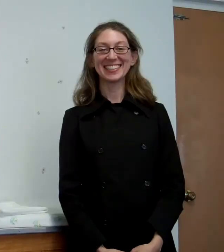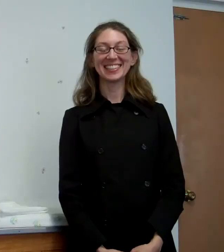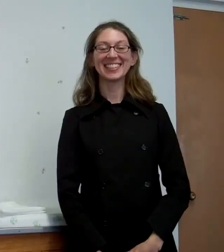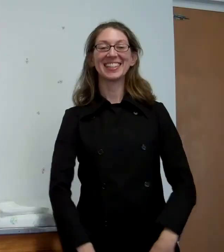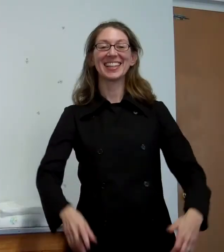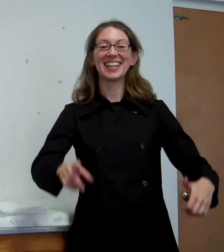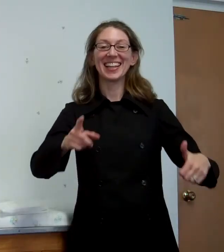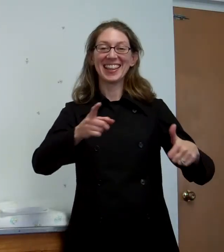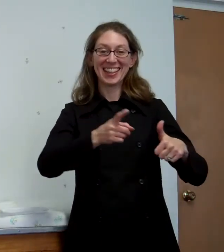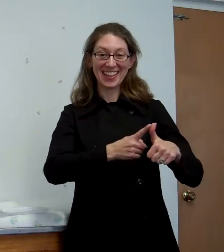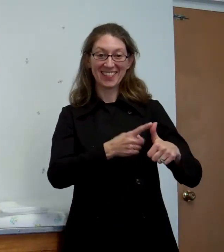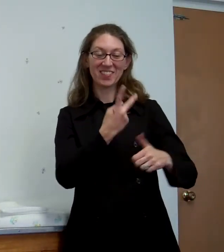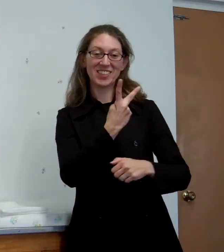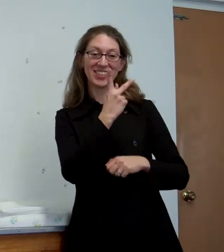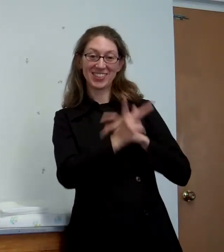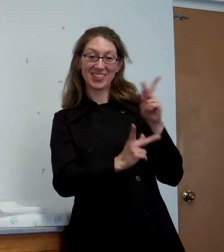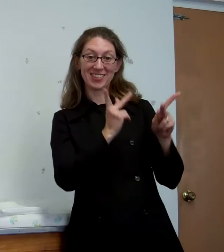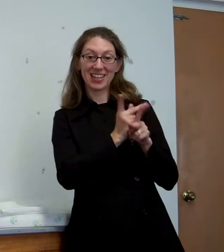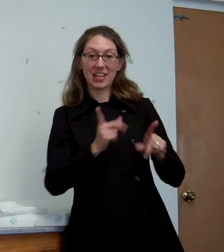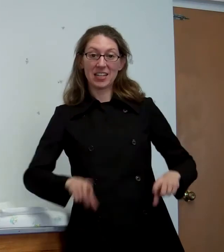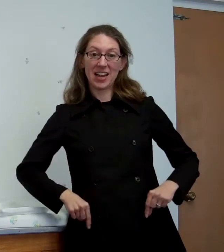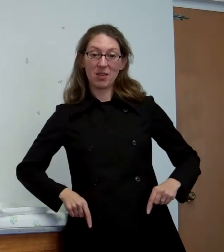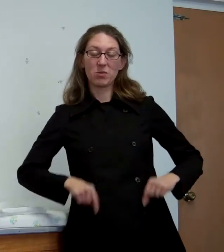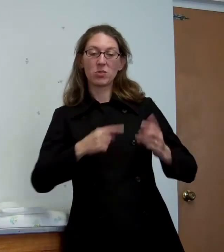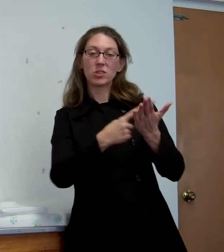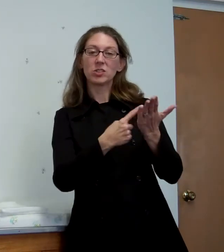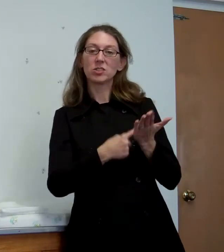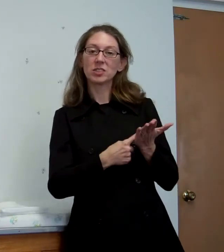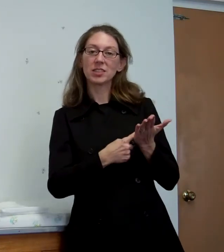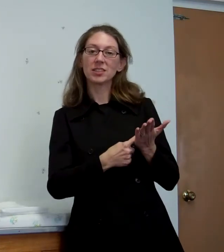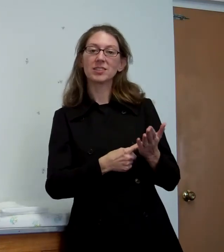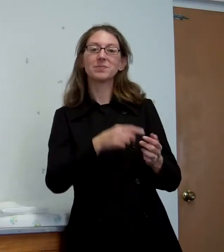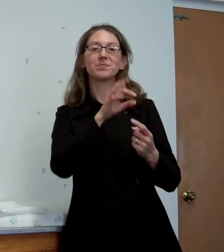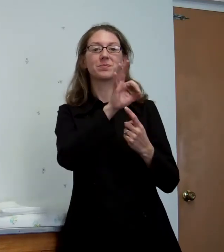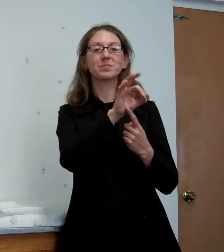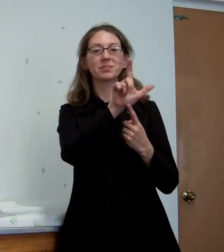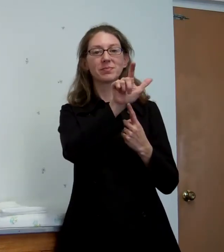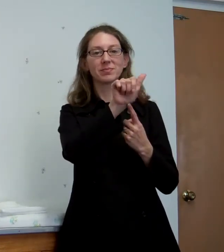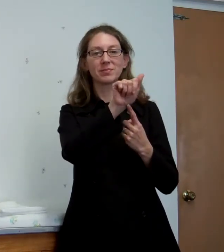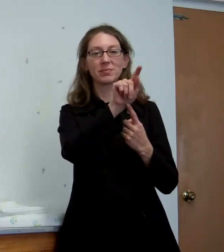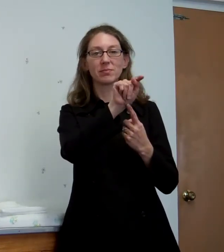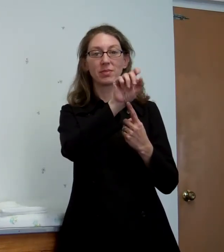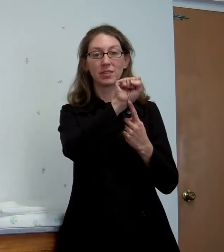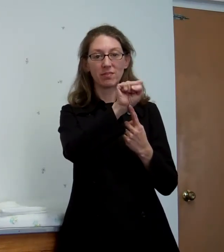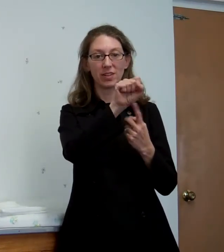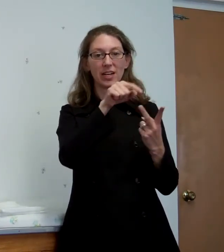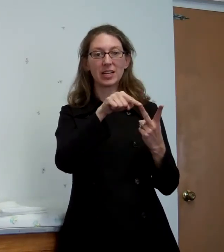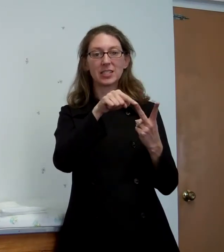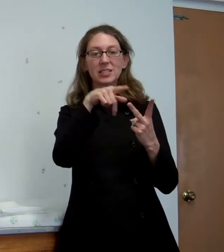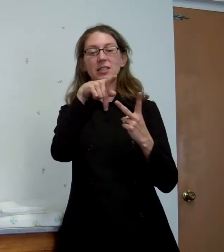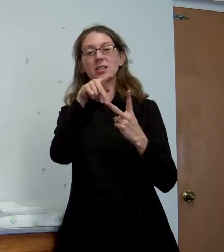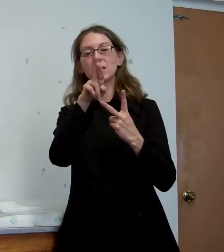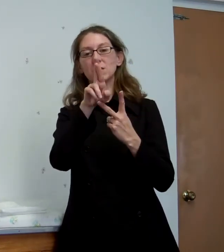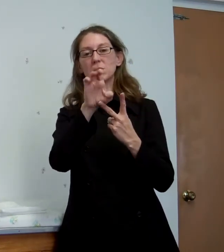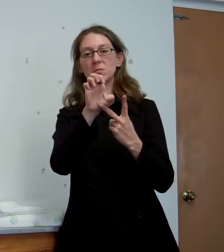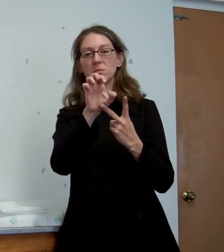The first two diapers that we'll talk about today are flats and pre-folds.